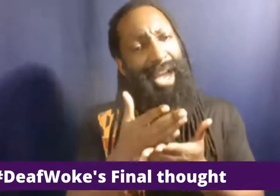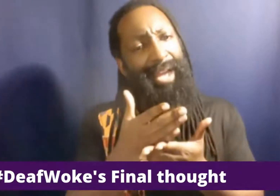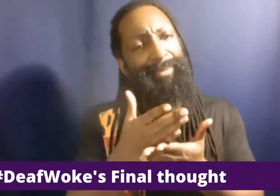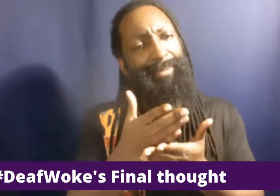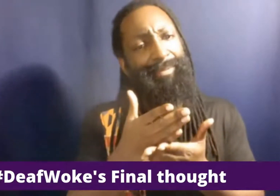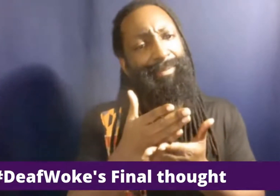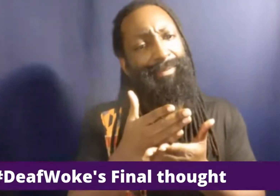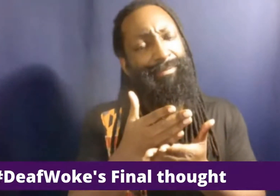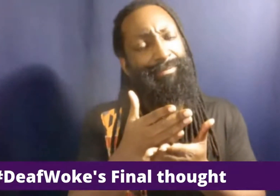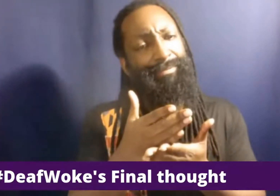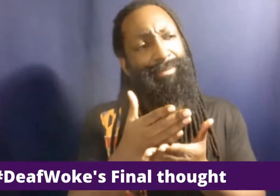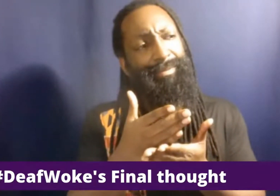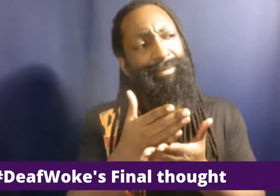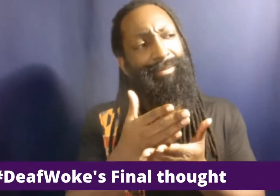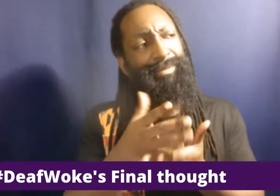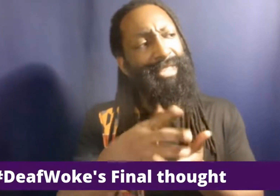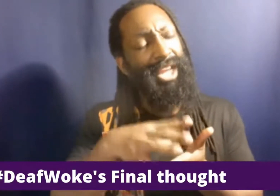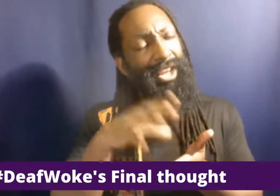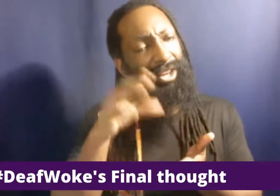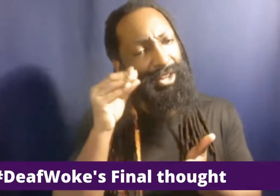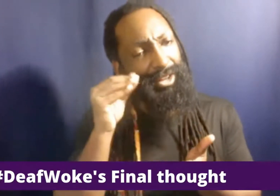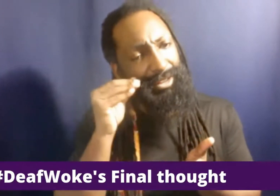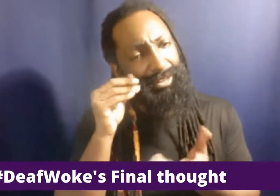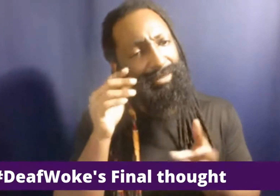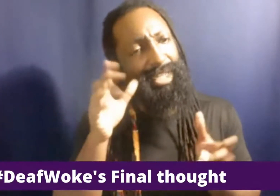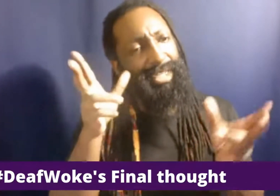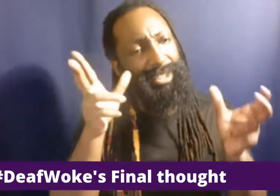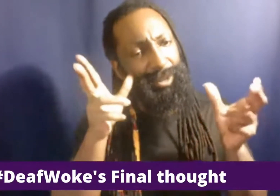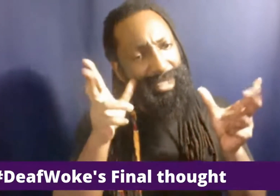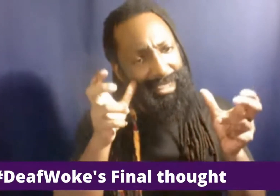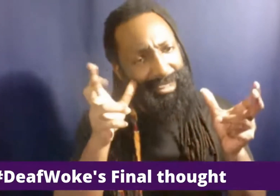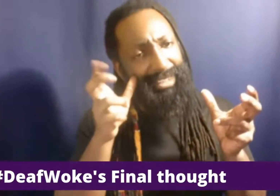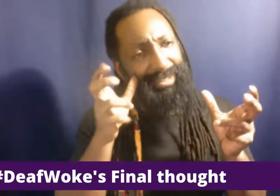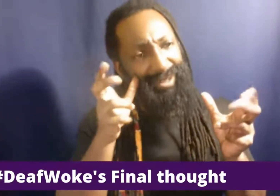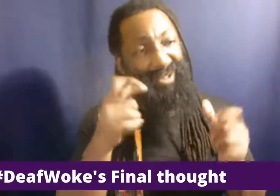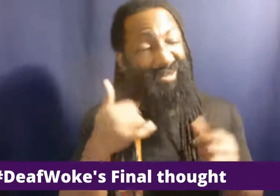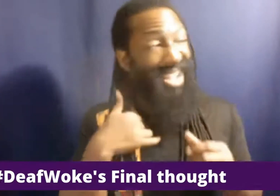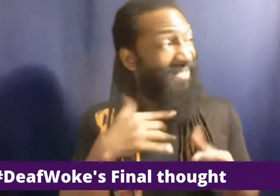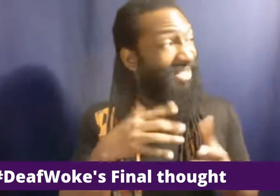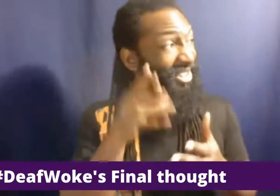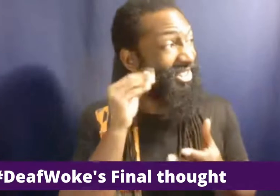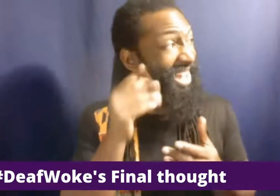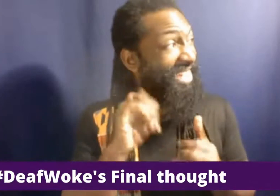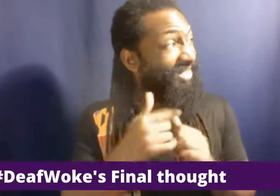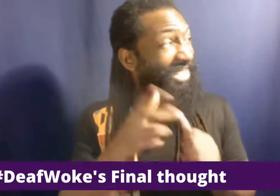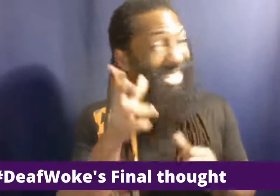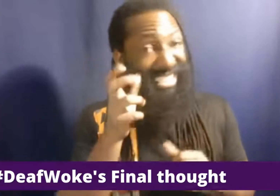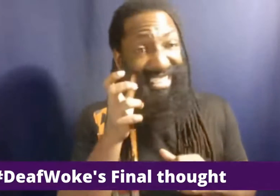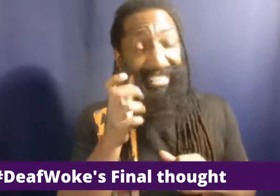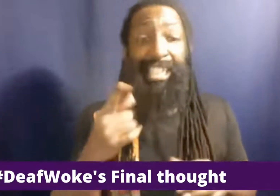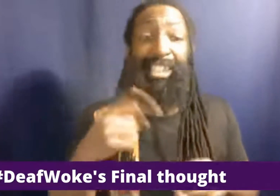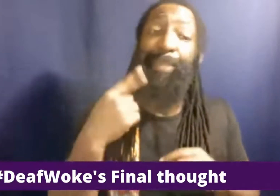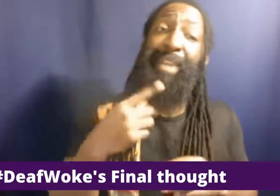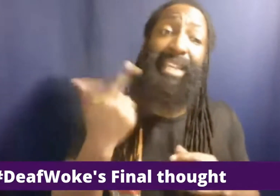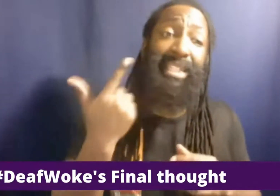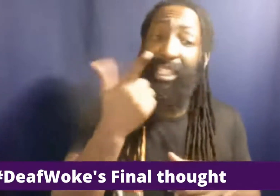to stop and learn and to listen. We have to learn how to